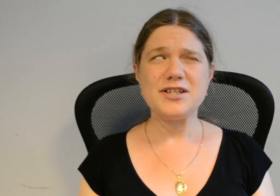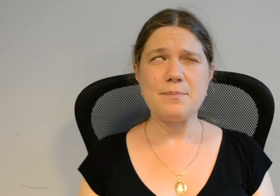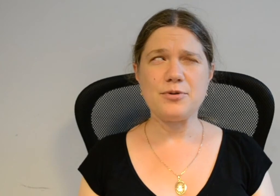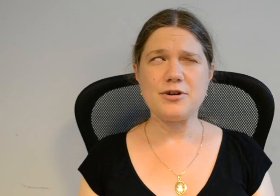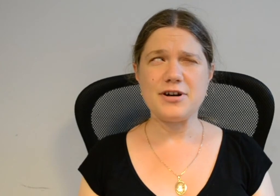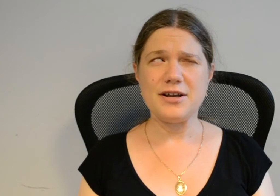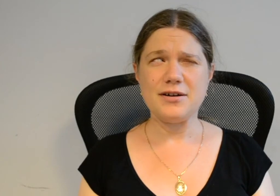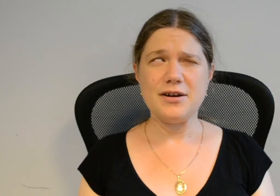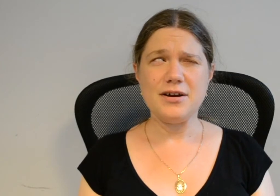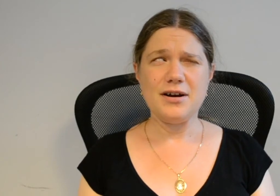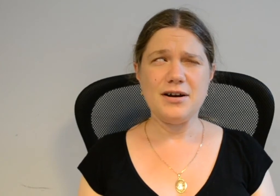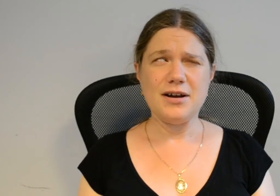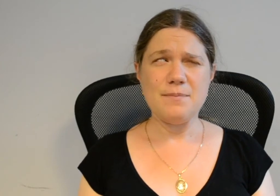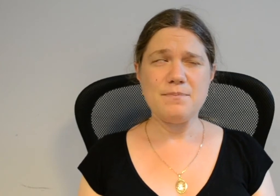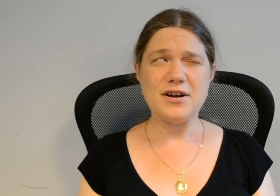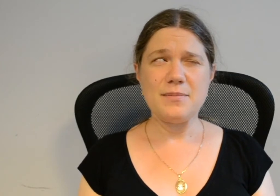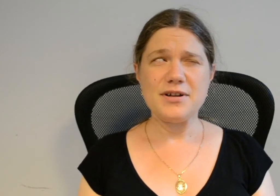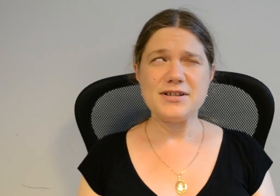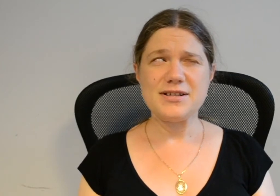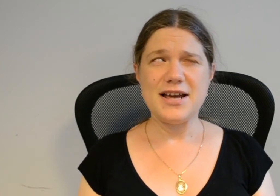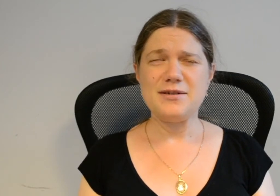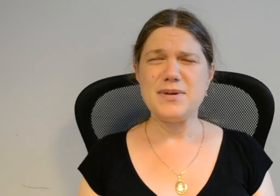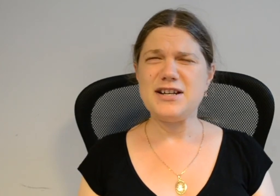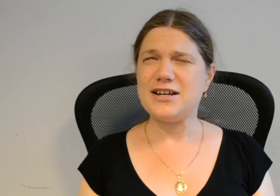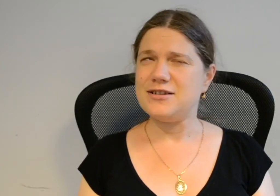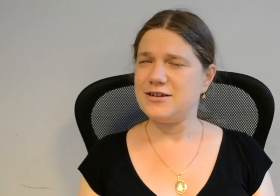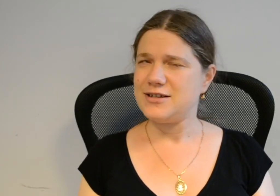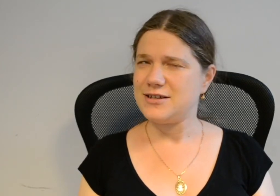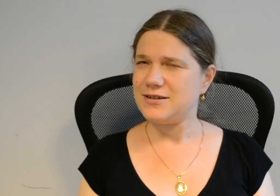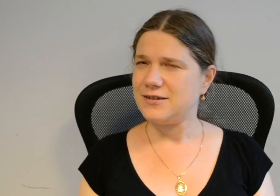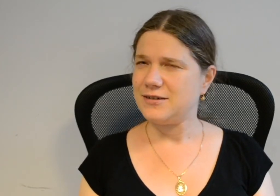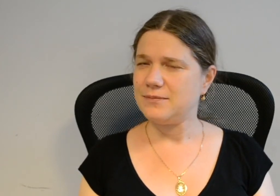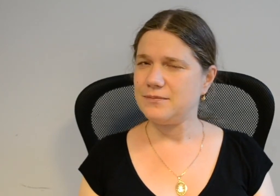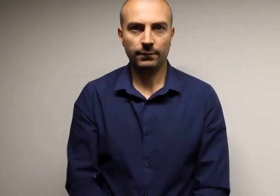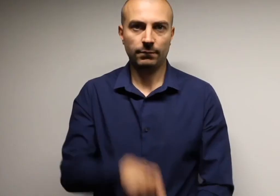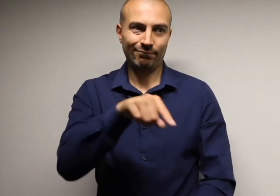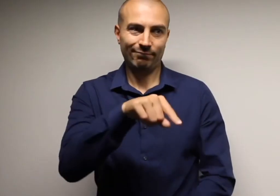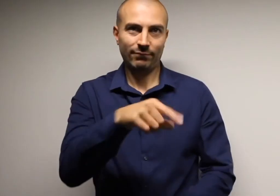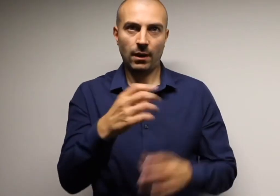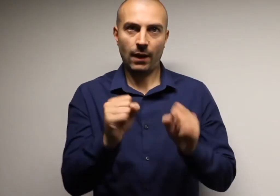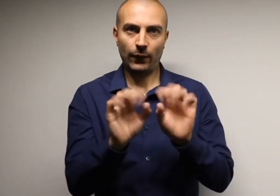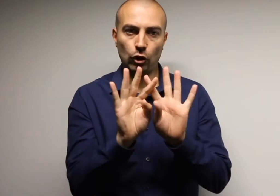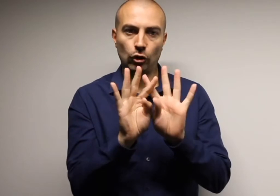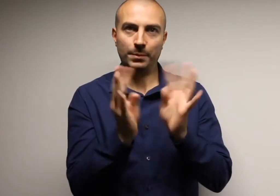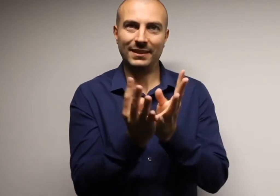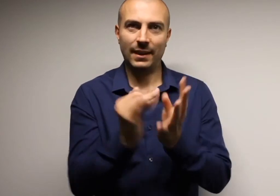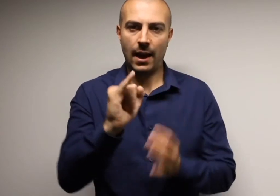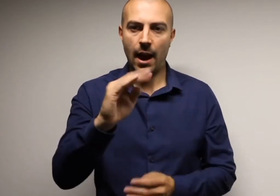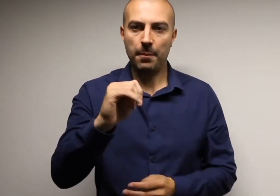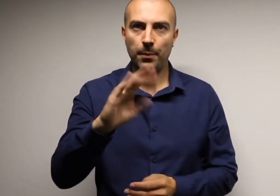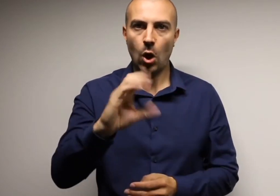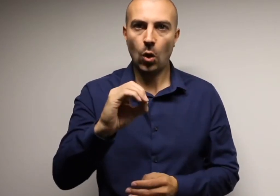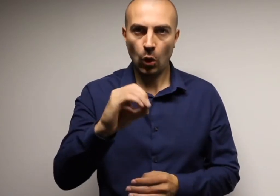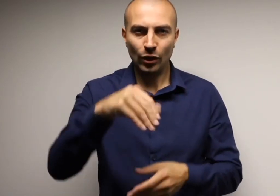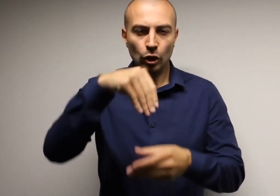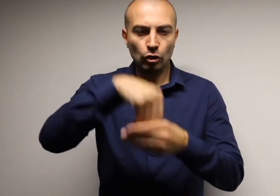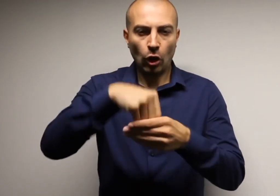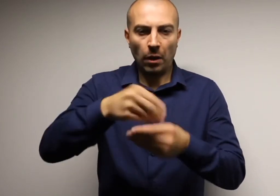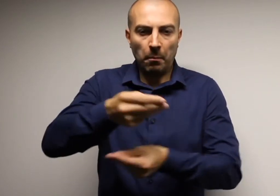temporary impairments and many others. The Internal Market and Consumer